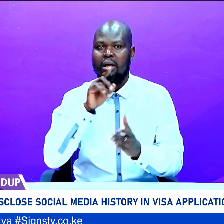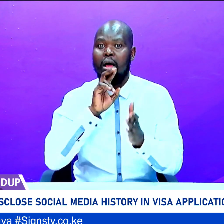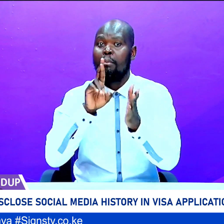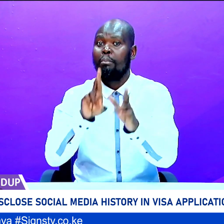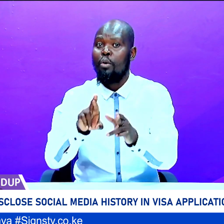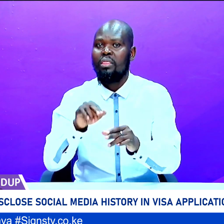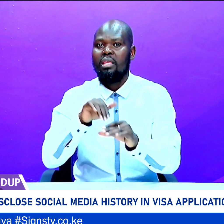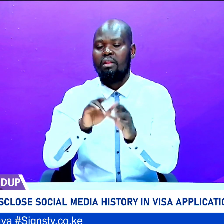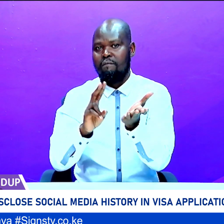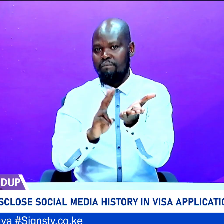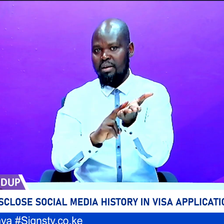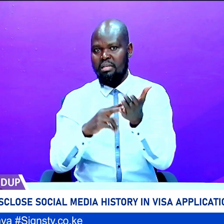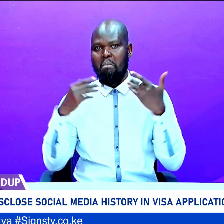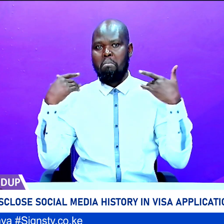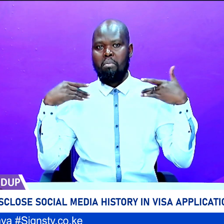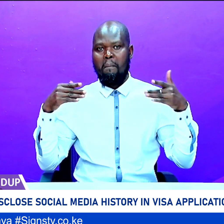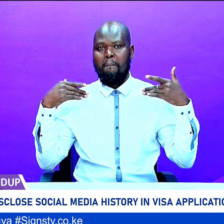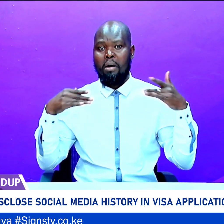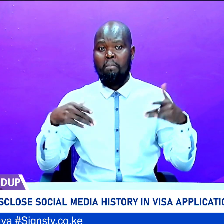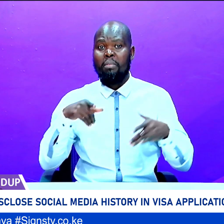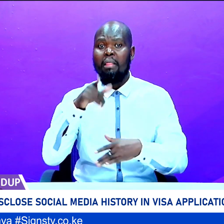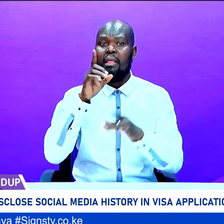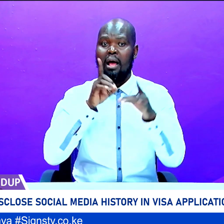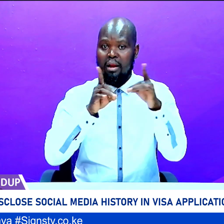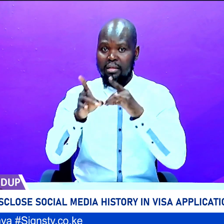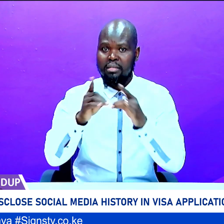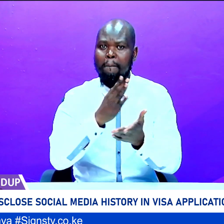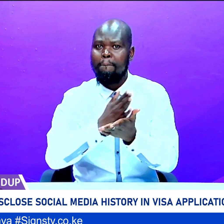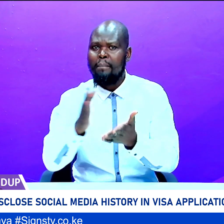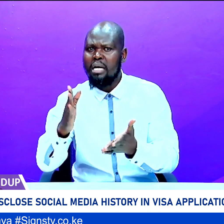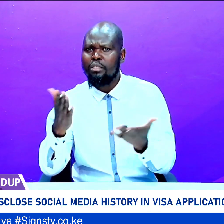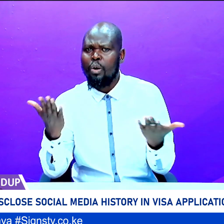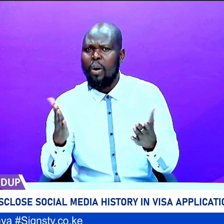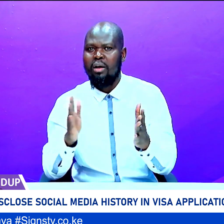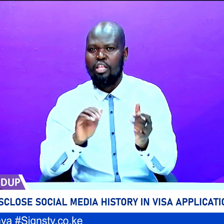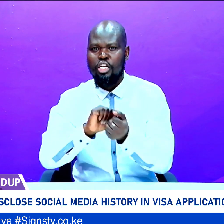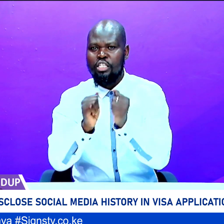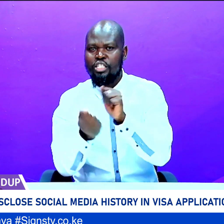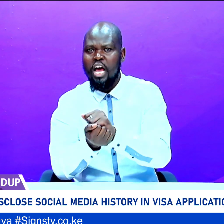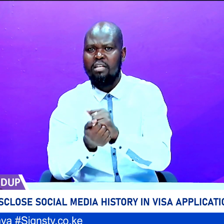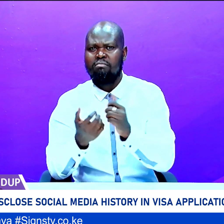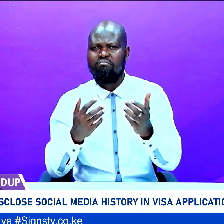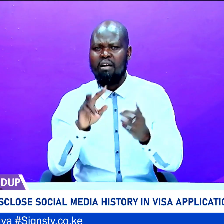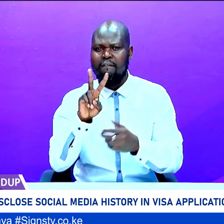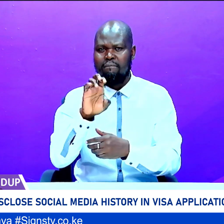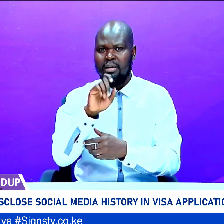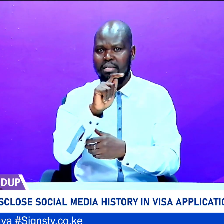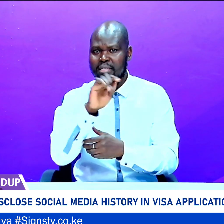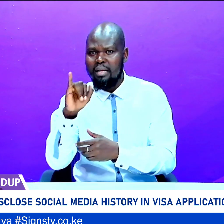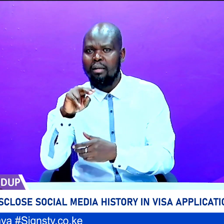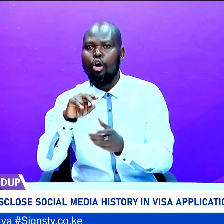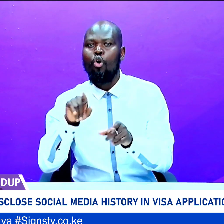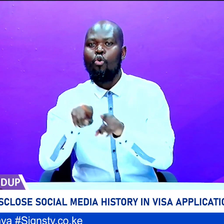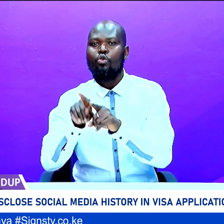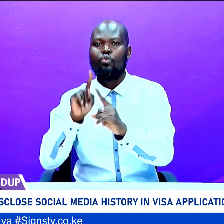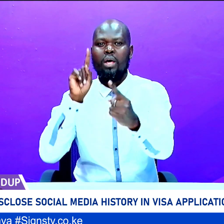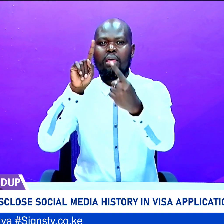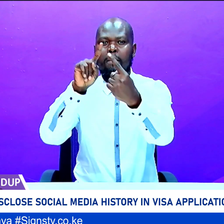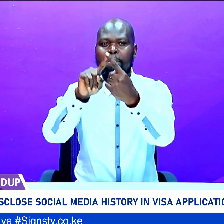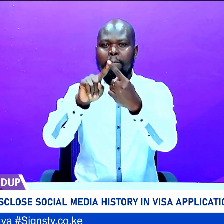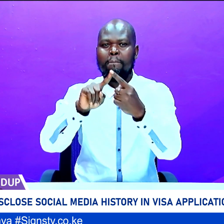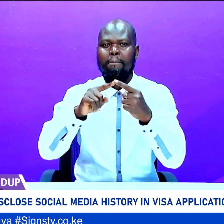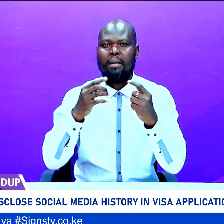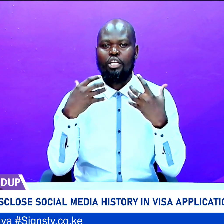provide this information or any omissions could result in visa denial.